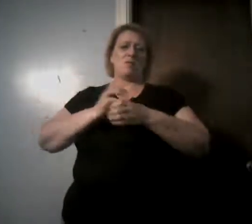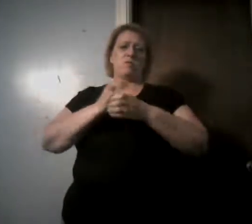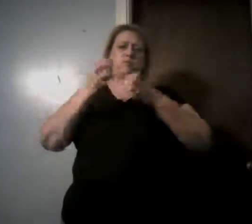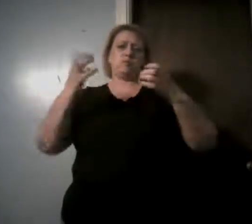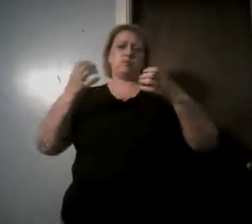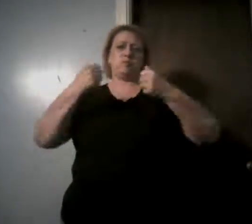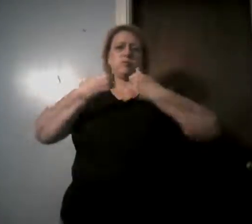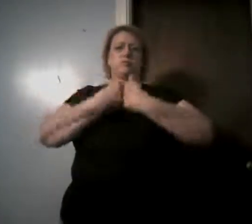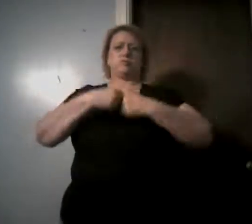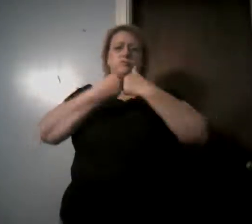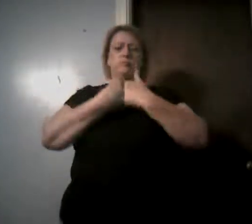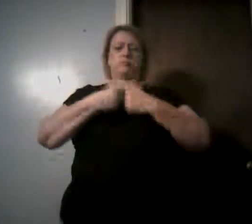Usually a big toe.